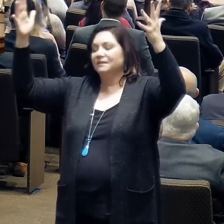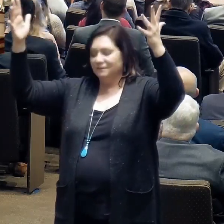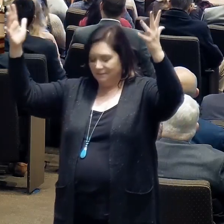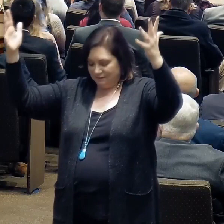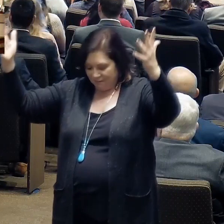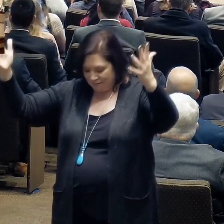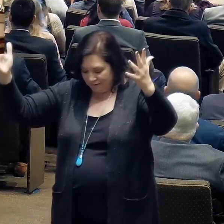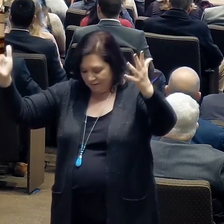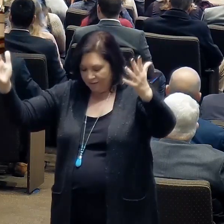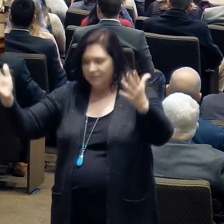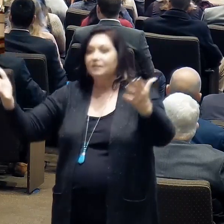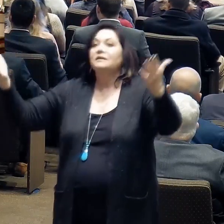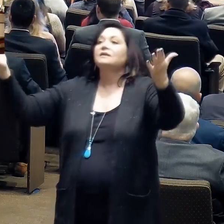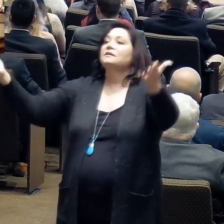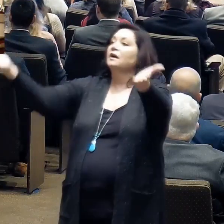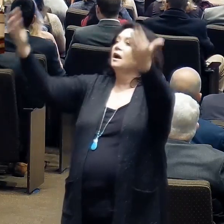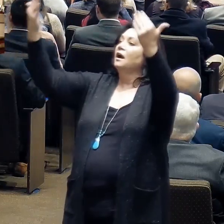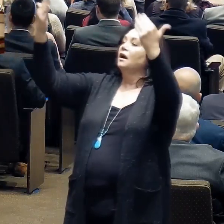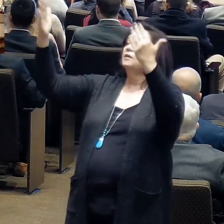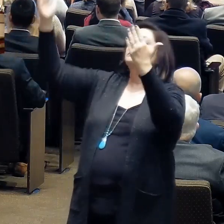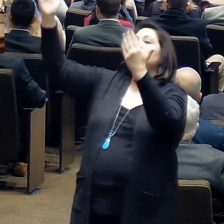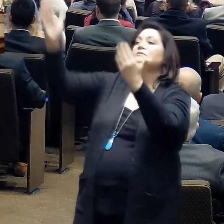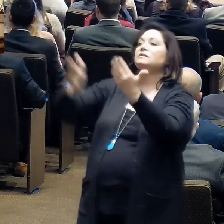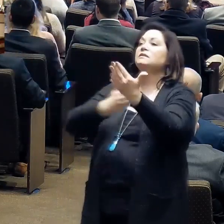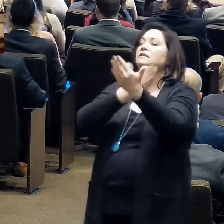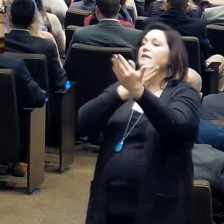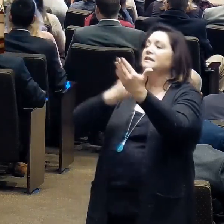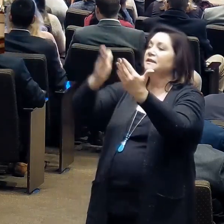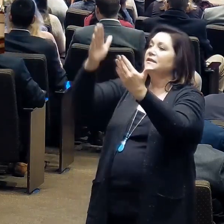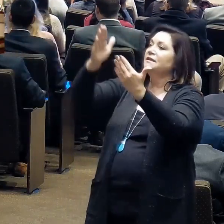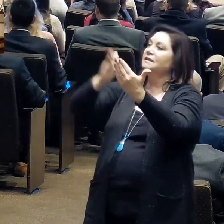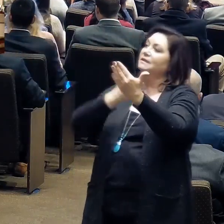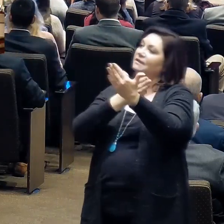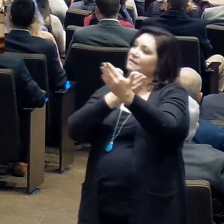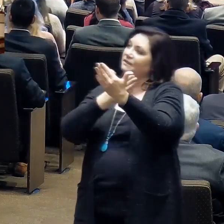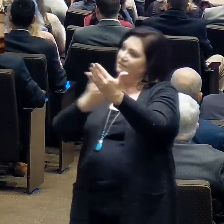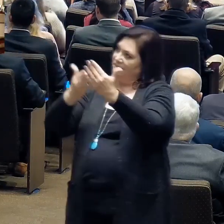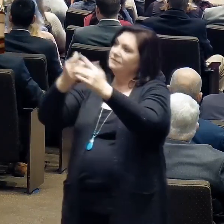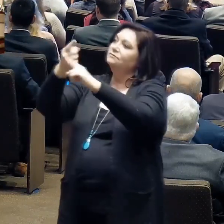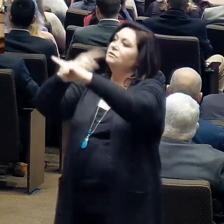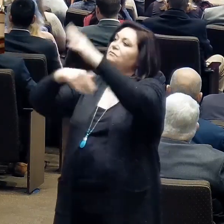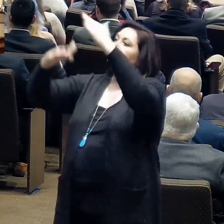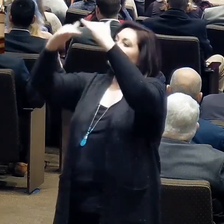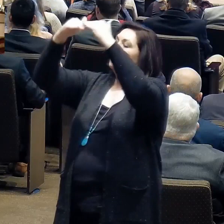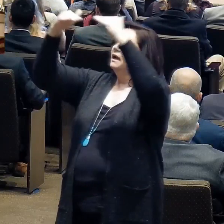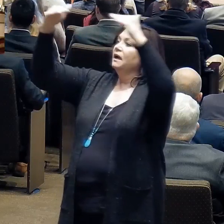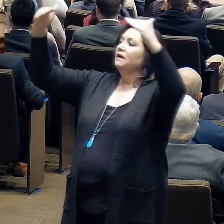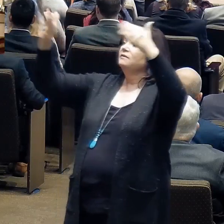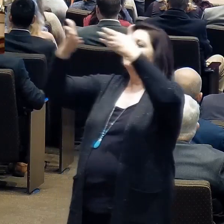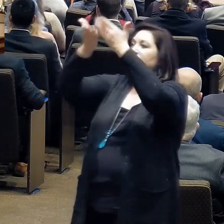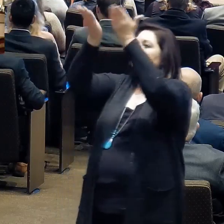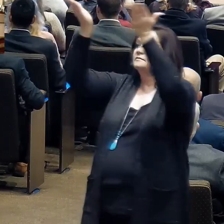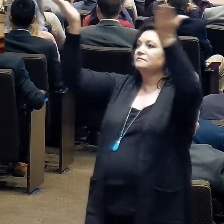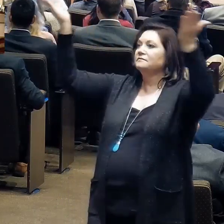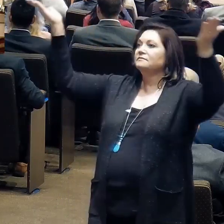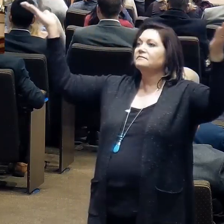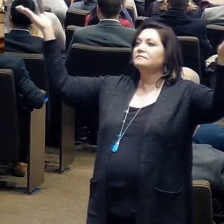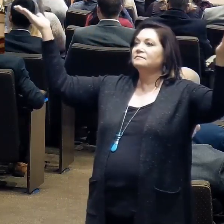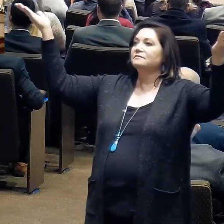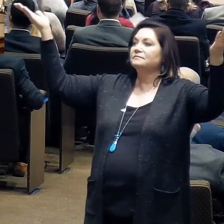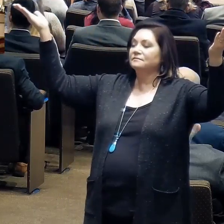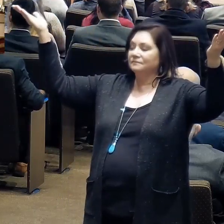Sing, all ye citizens of heaven above.